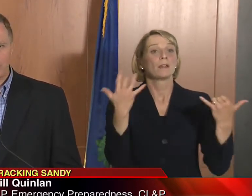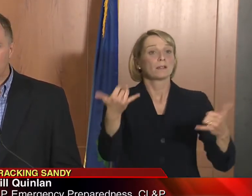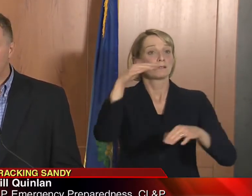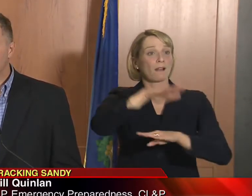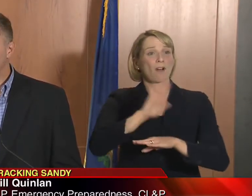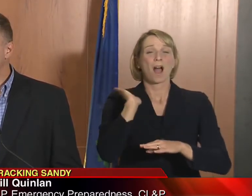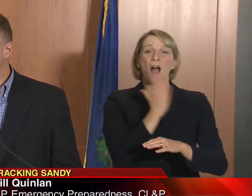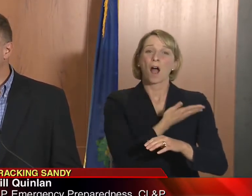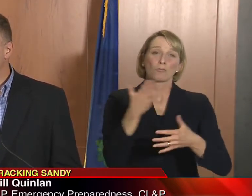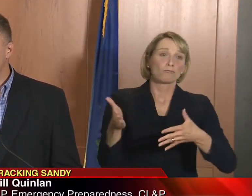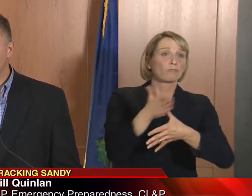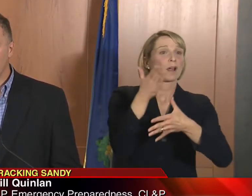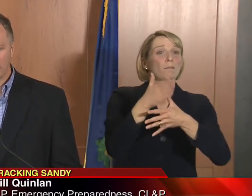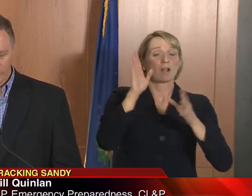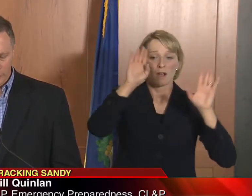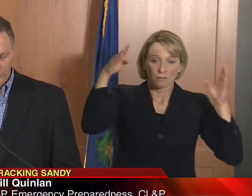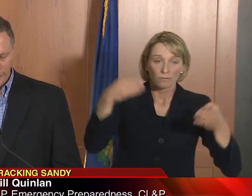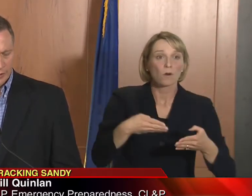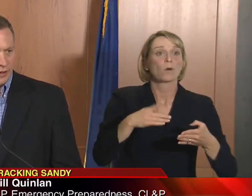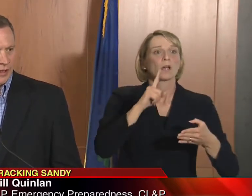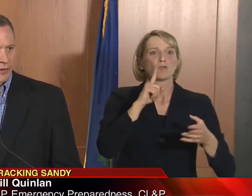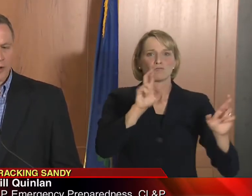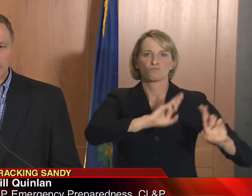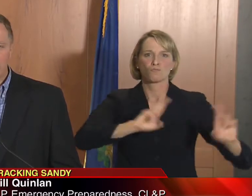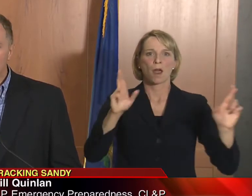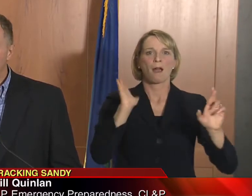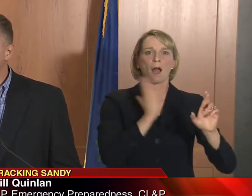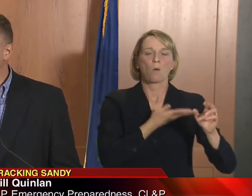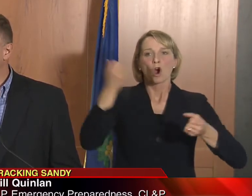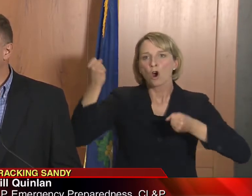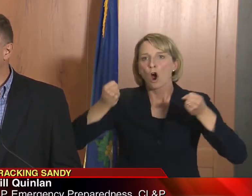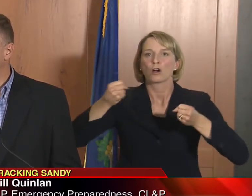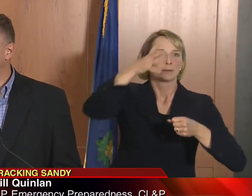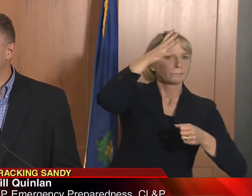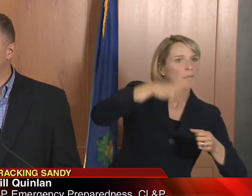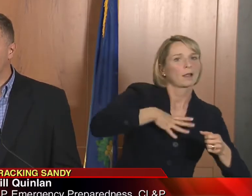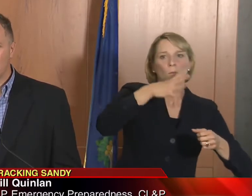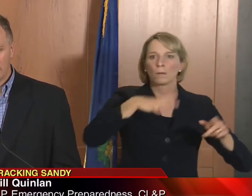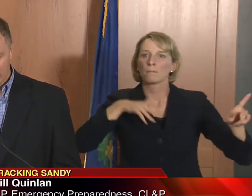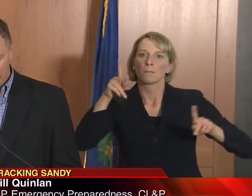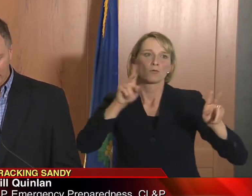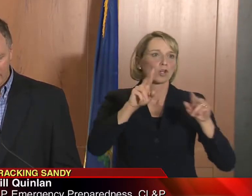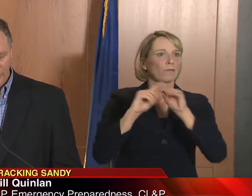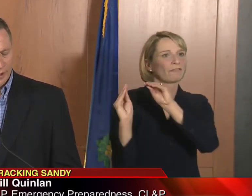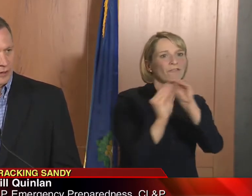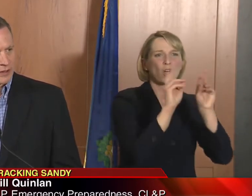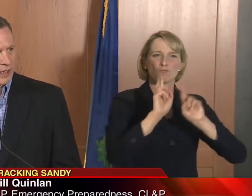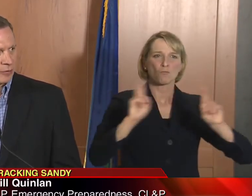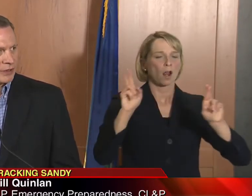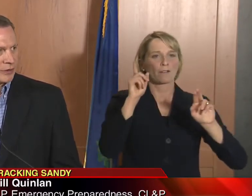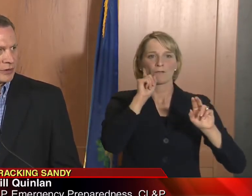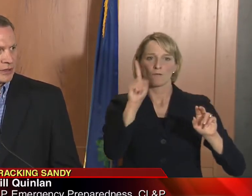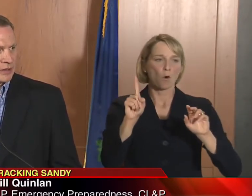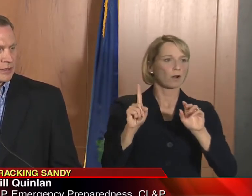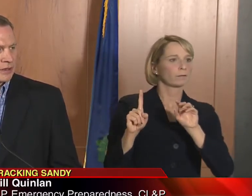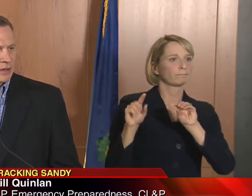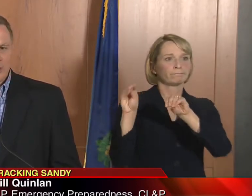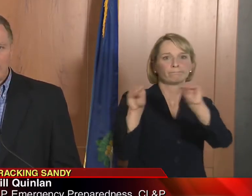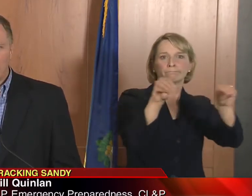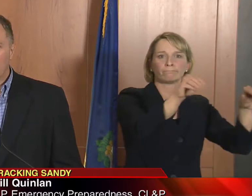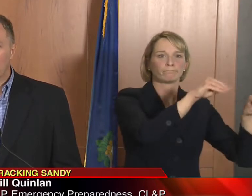own fleet and personnel for deployment, and also the onboarding of outside